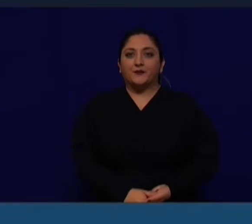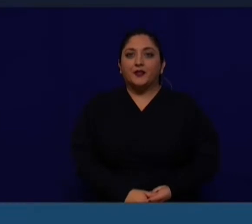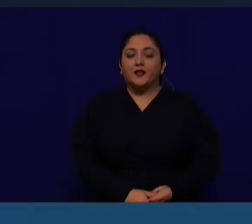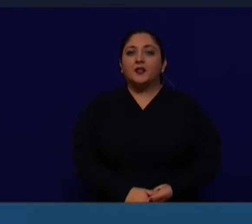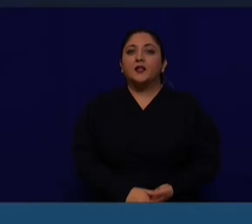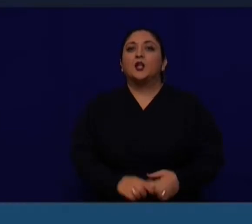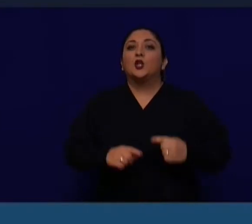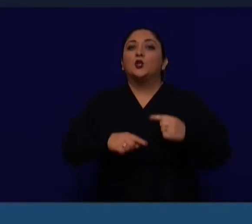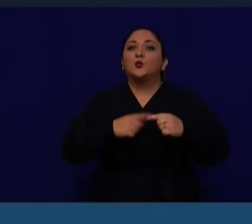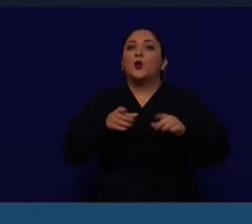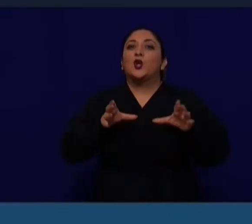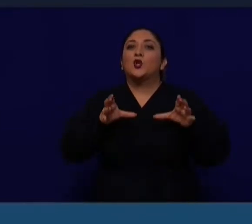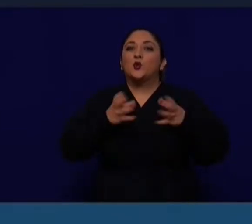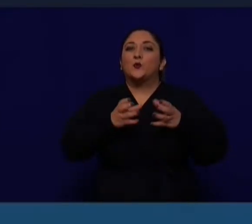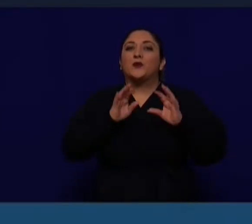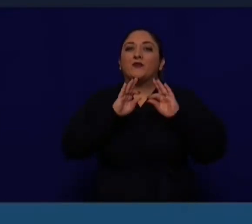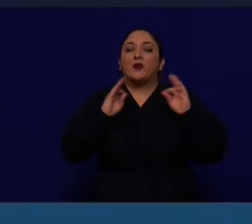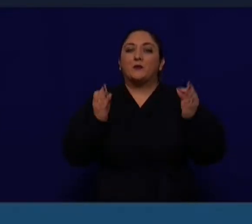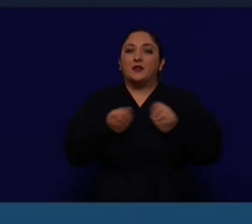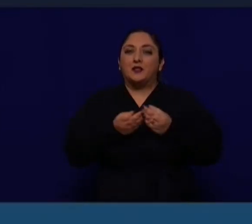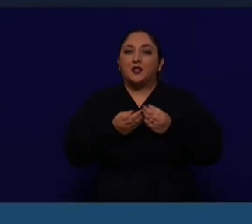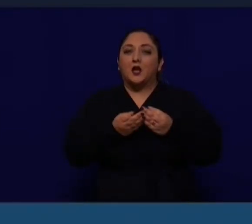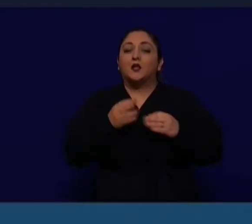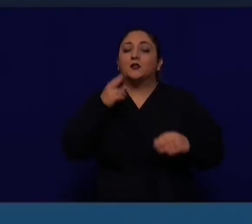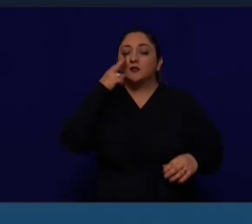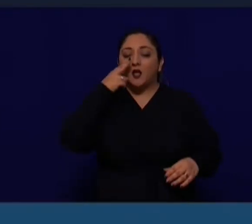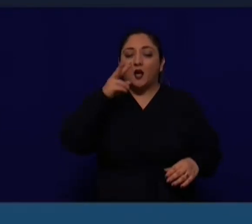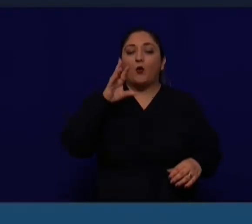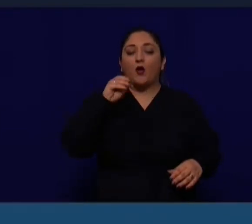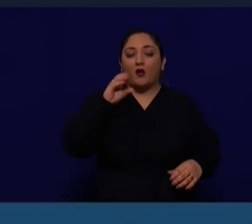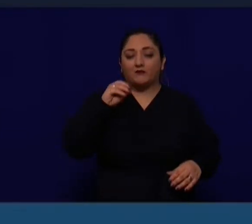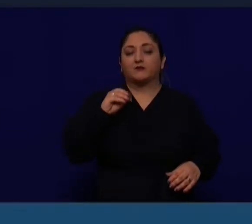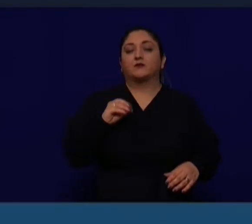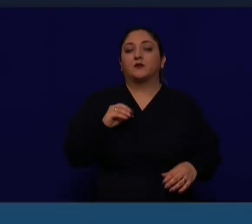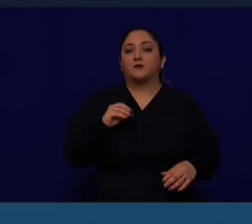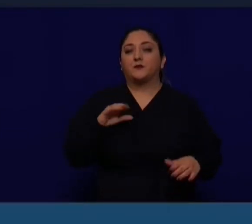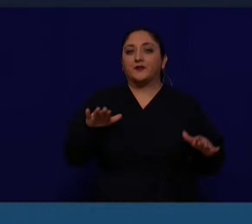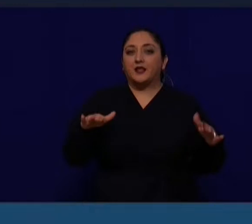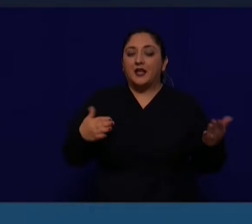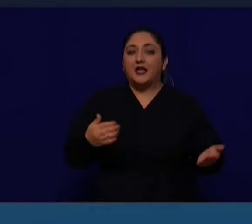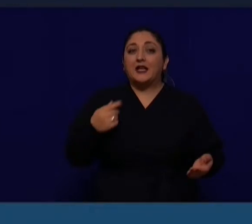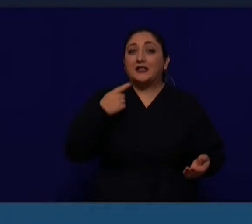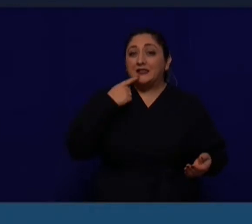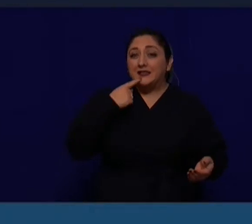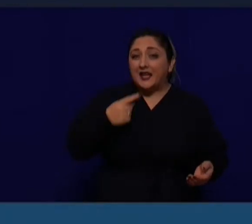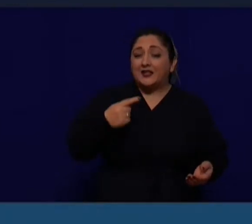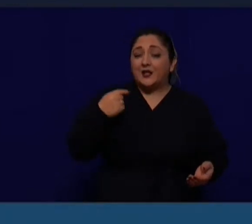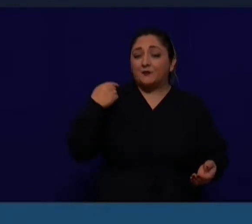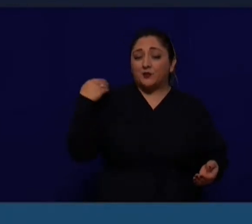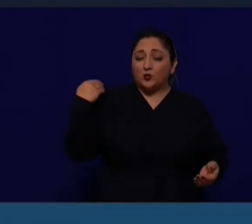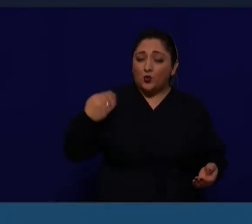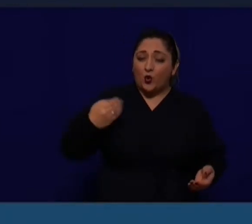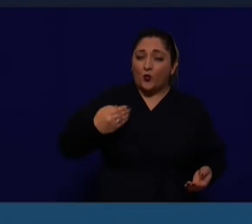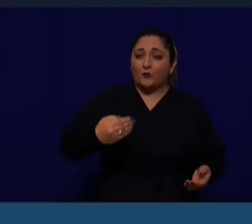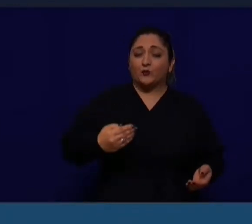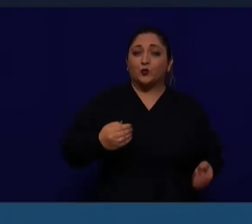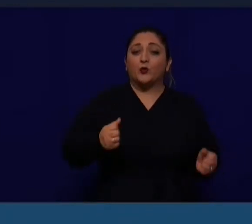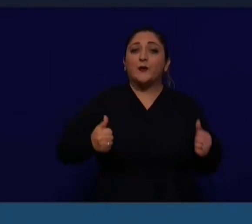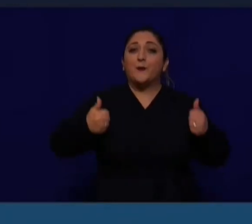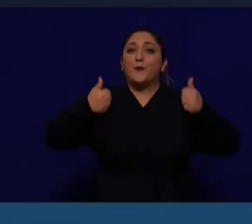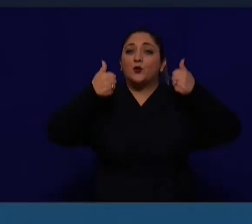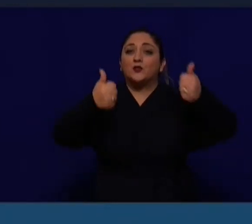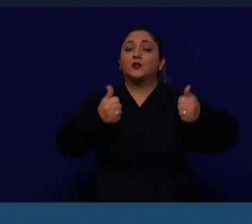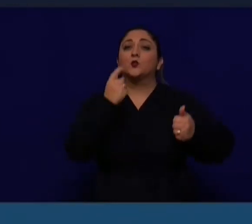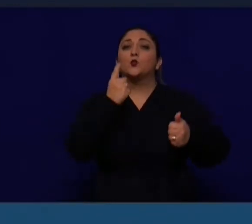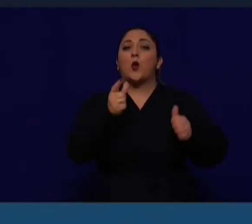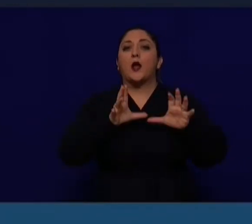d-data tagħna toħroġ ċar ħafna li għandna trasmissjoni fil-households u għalhekk li aħna dejjem enfasizzajna li jisma' żomm mal-bubble tad-dar tiegħek,